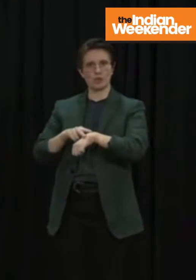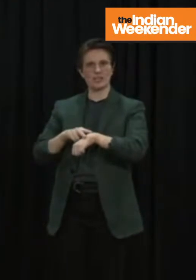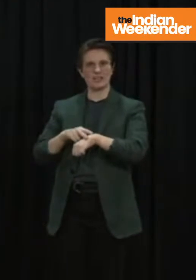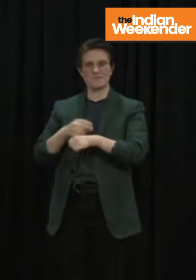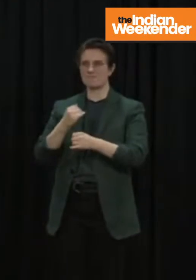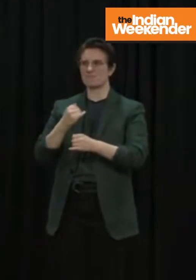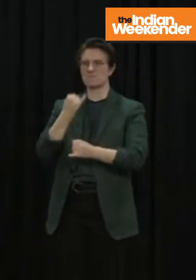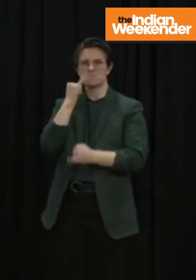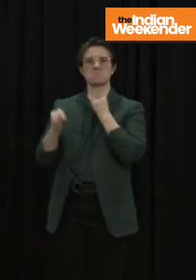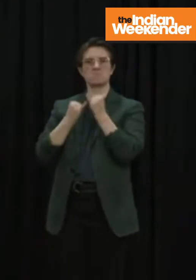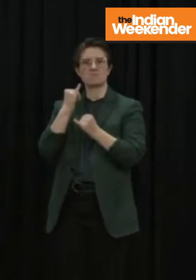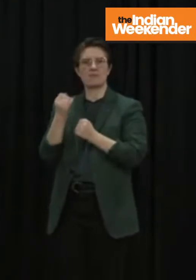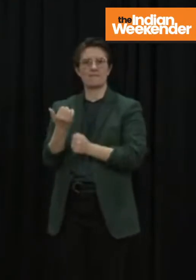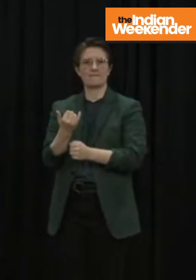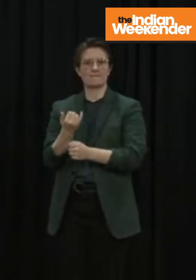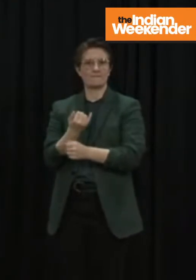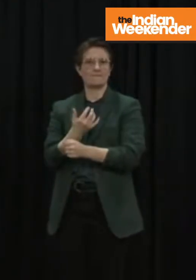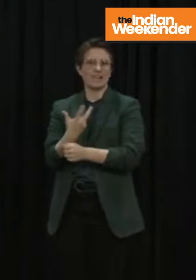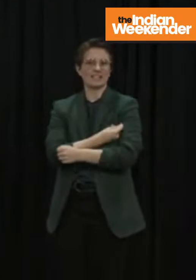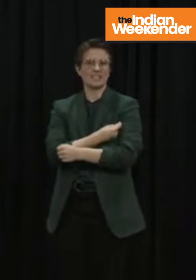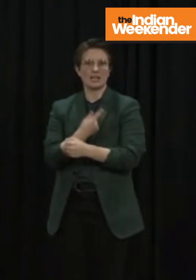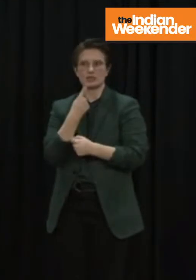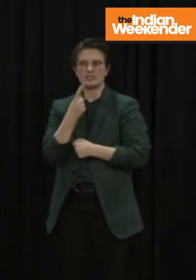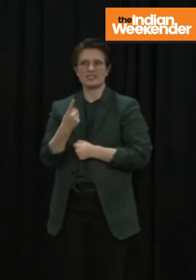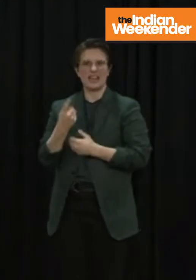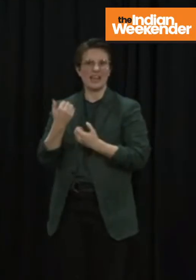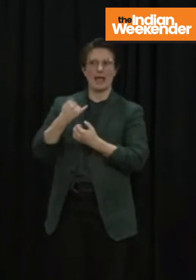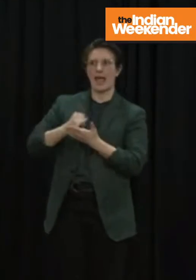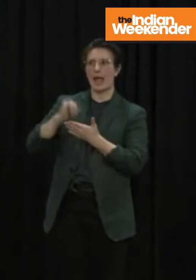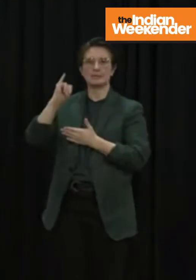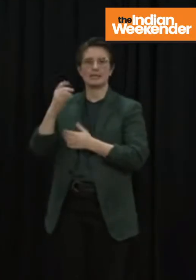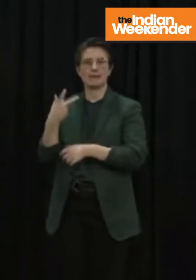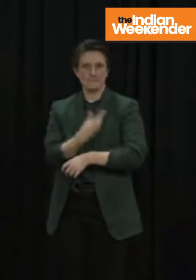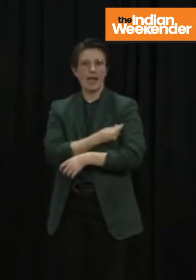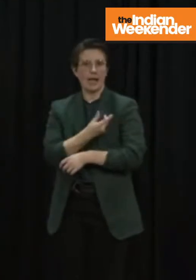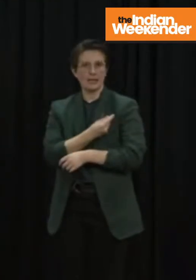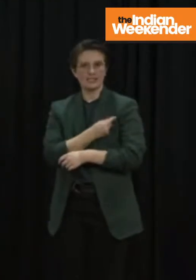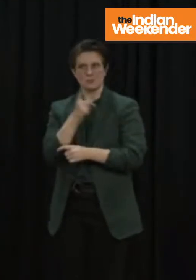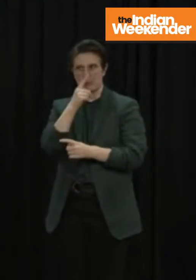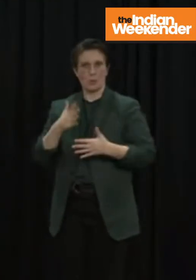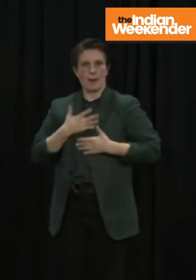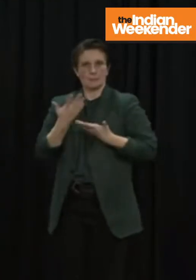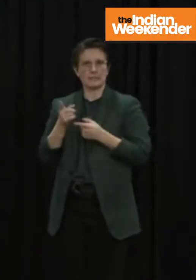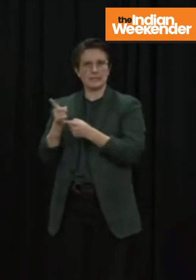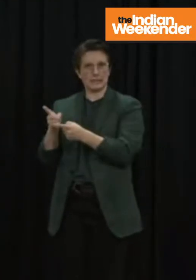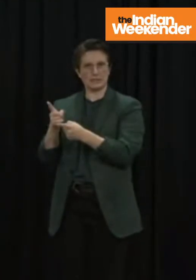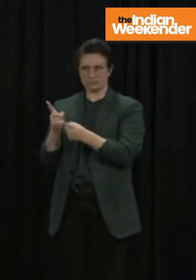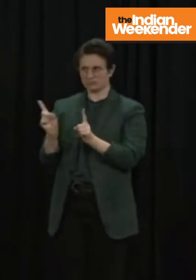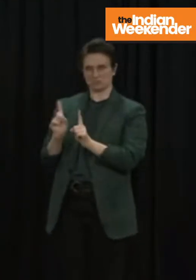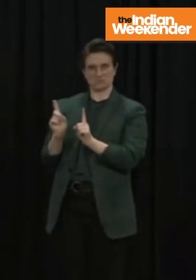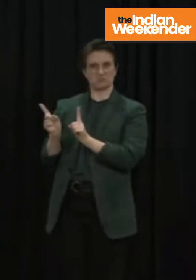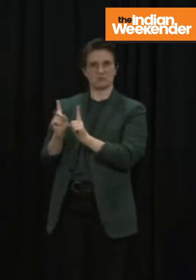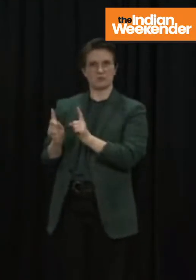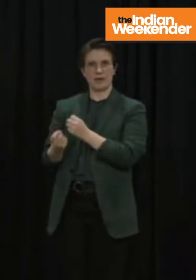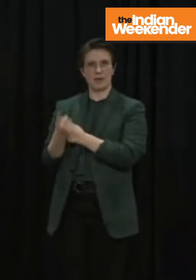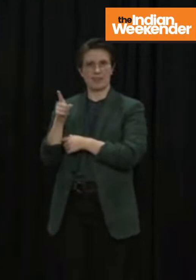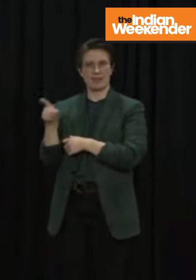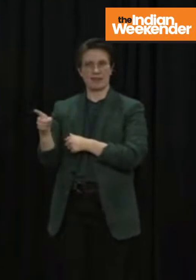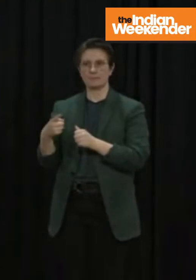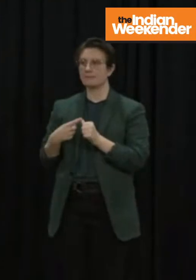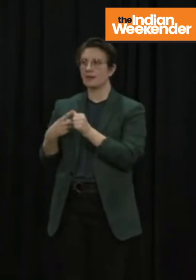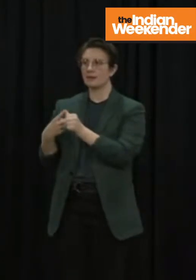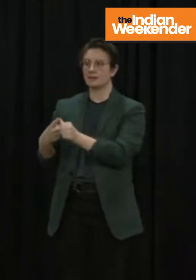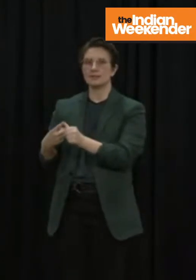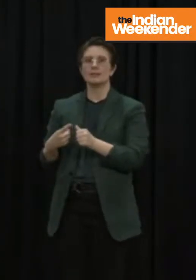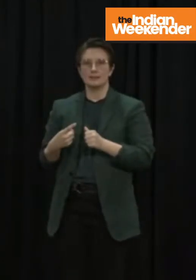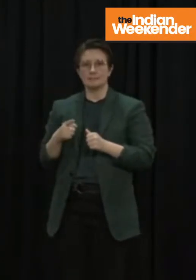would expect that our medical professionals are adhering to the very high standards that they set for themselves as a profession,